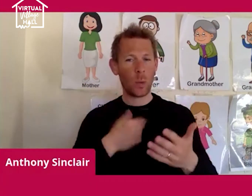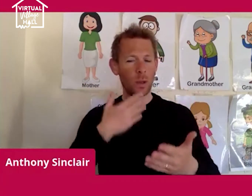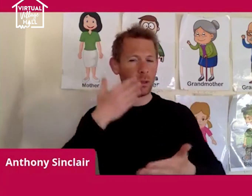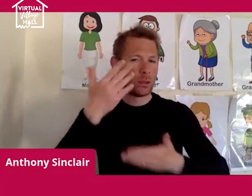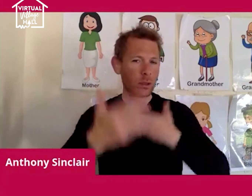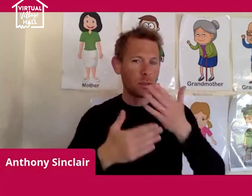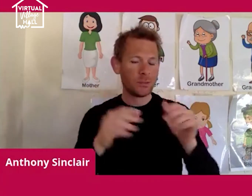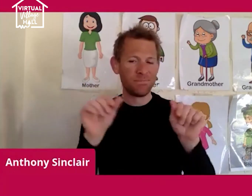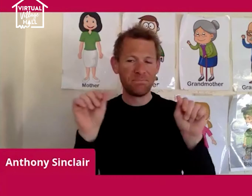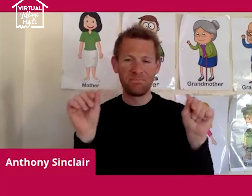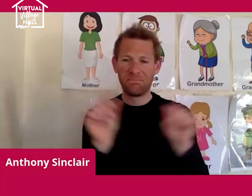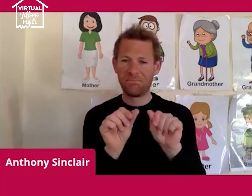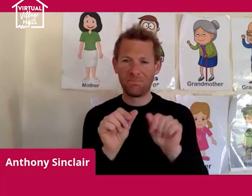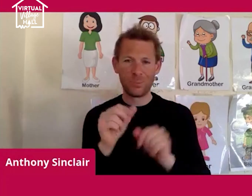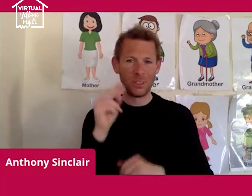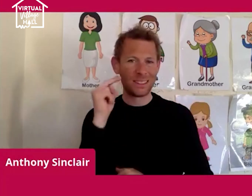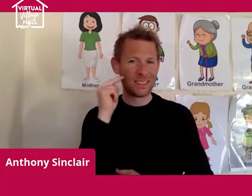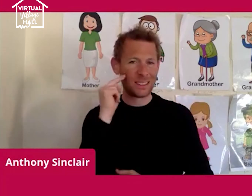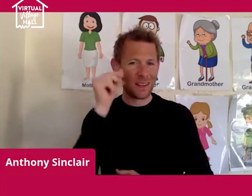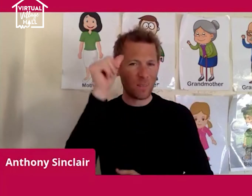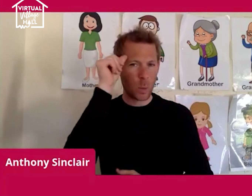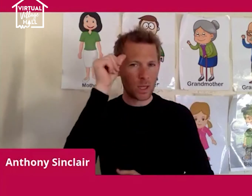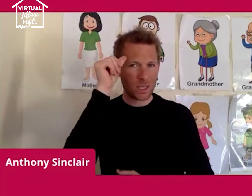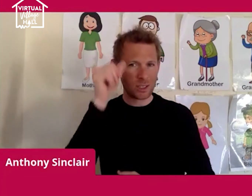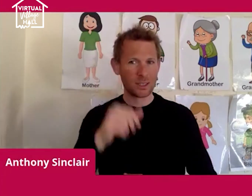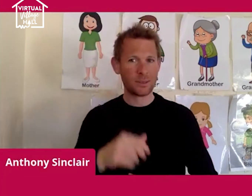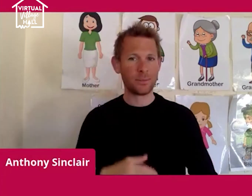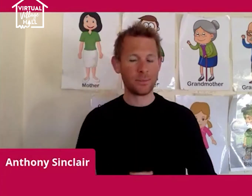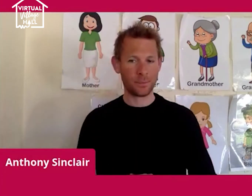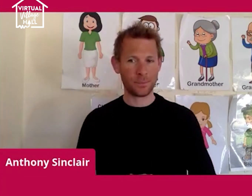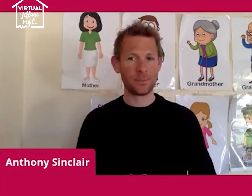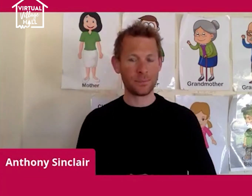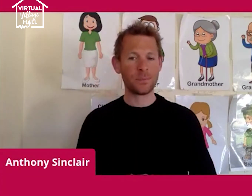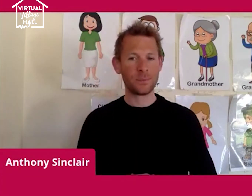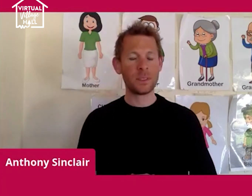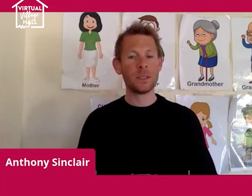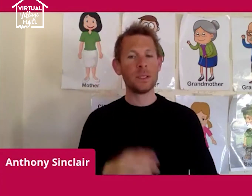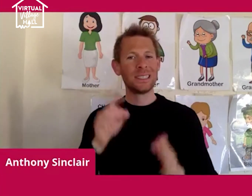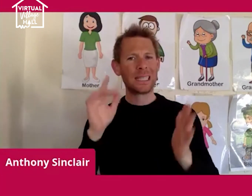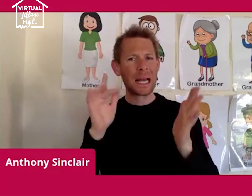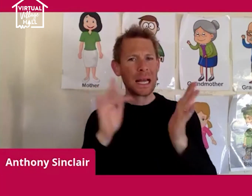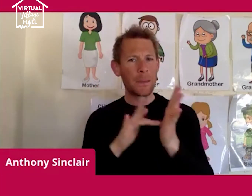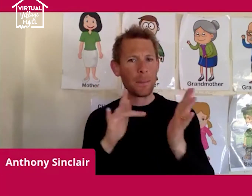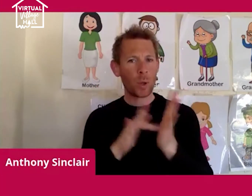Okay, now I'm going to explain just very briefly a little bit of deaf awareness.